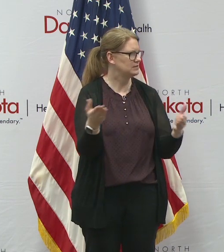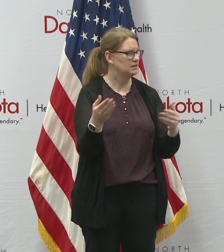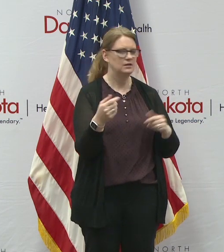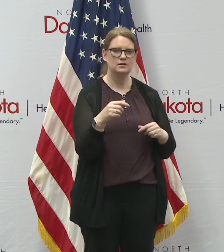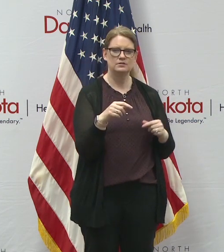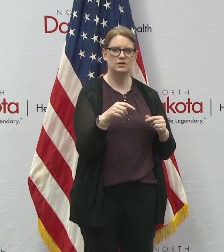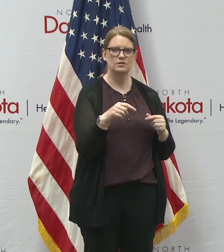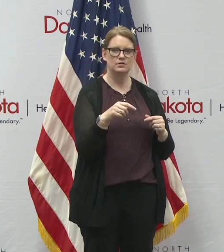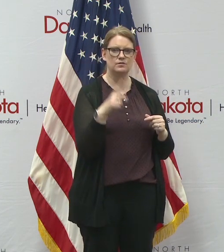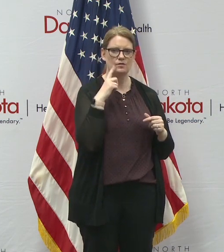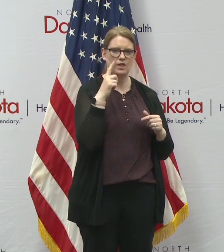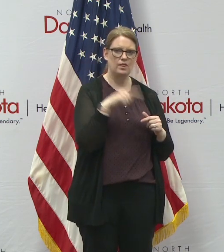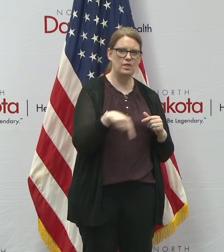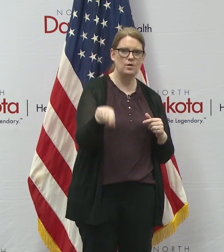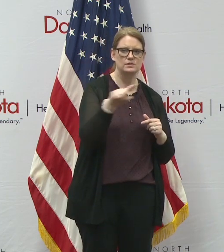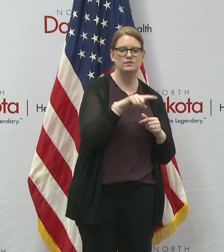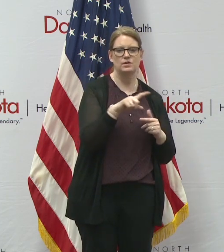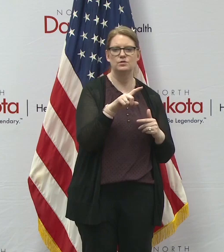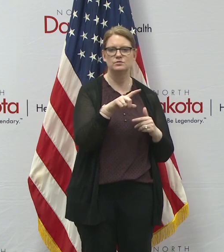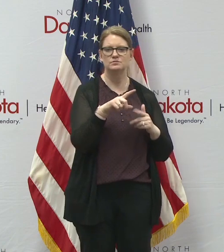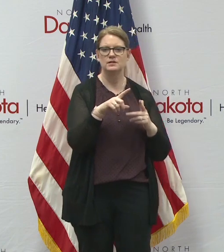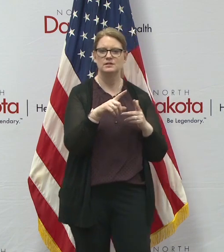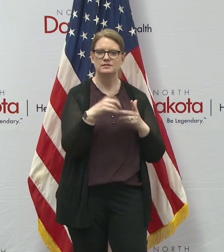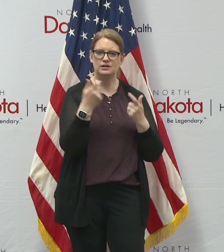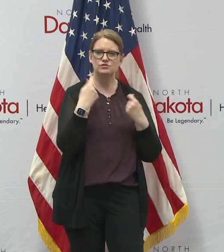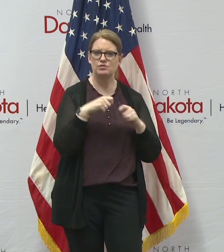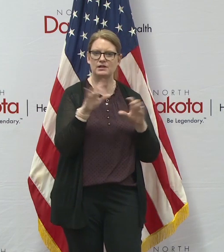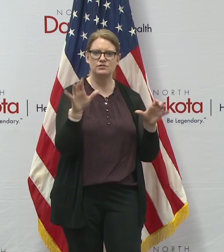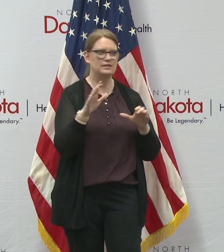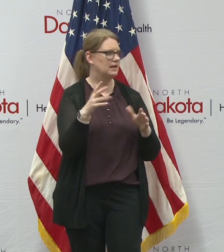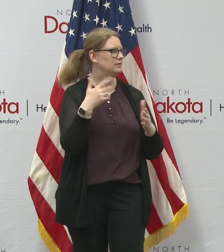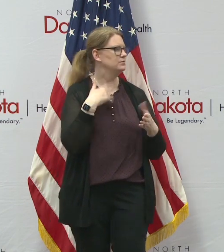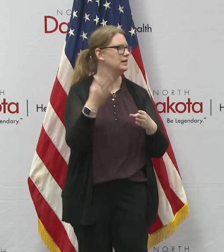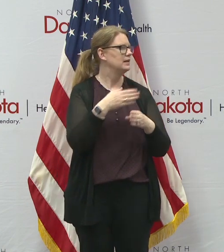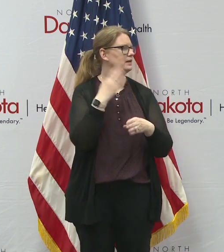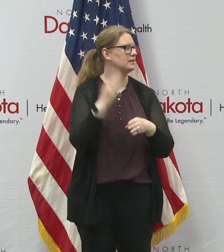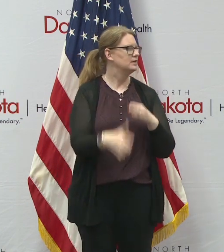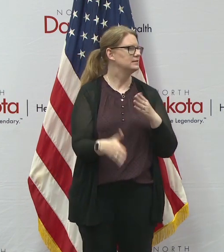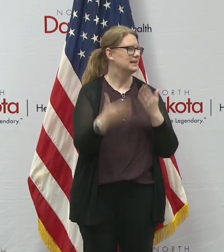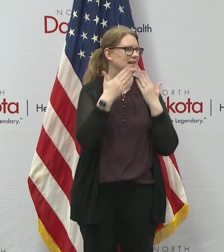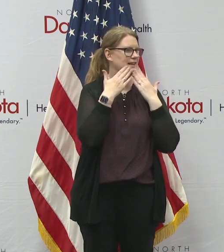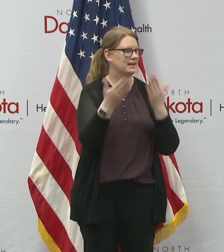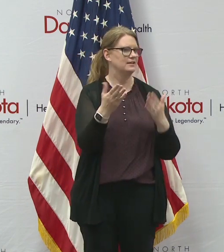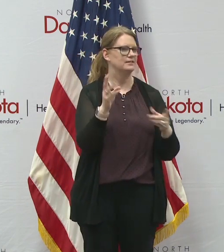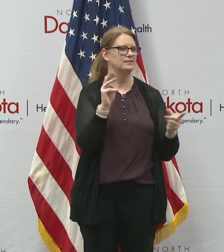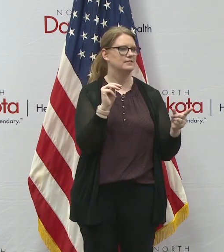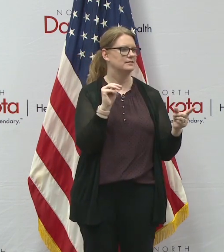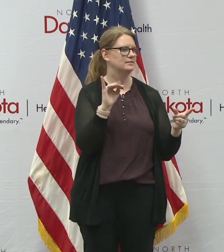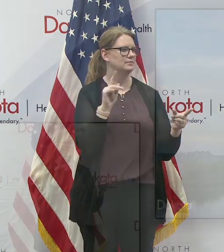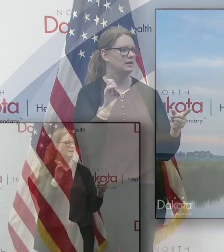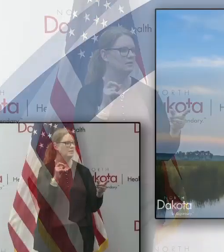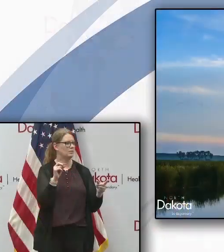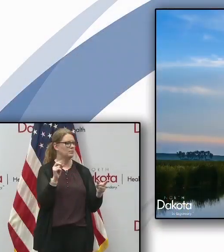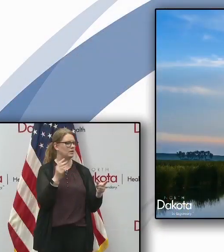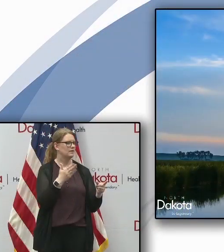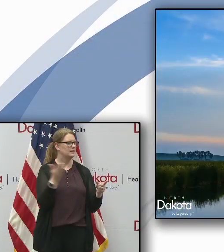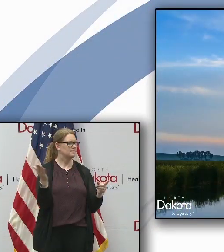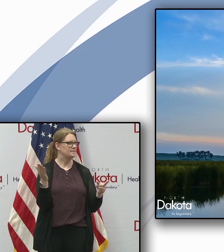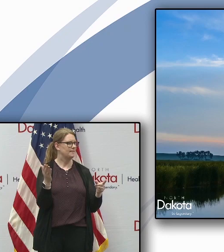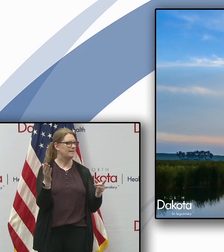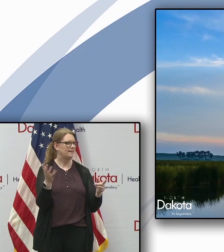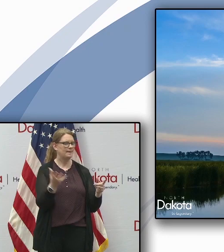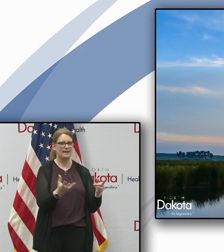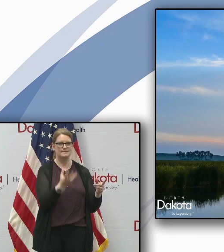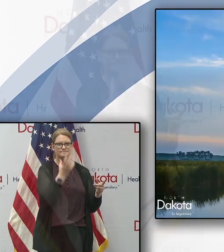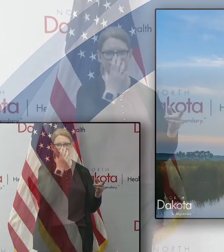balancing those tendencies, we say thank you. So as we close today, as we do with gratitude, or maybe one other thing here from the